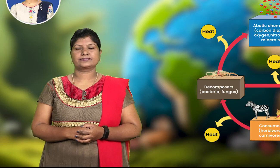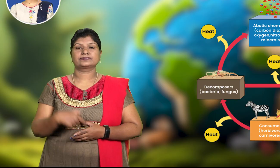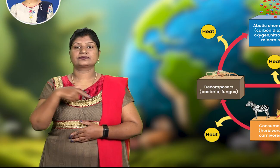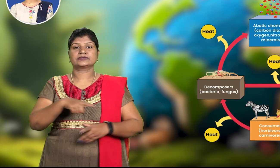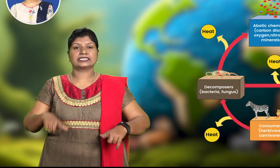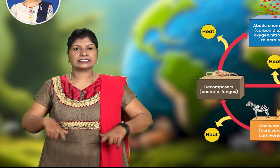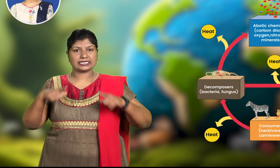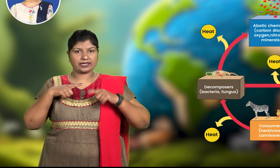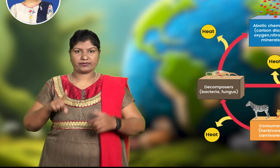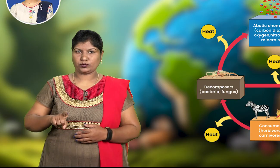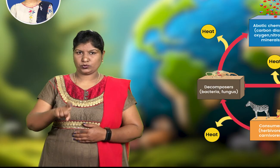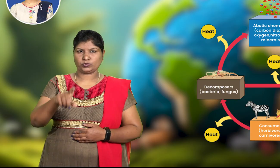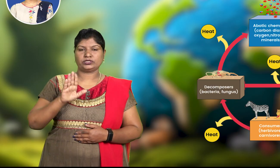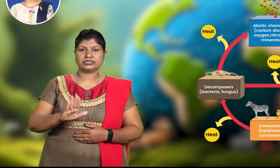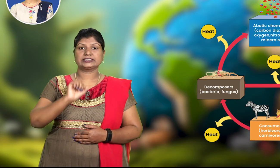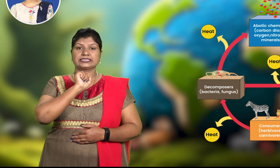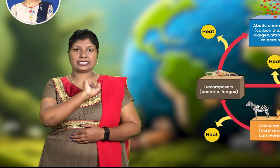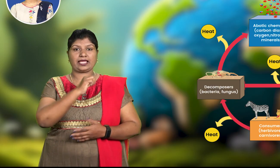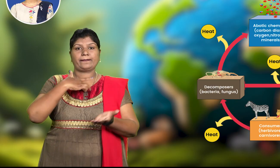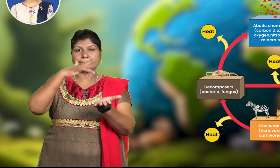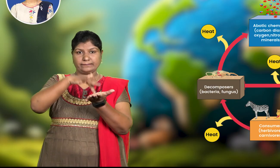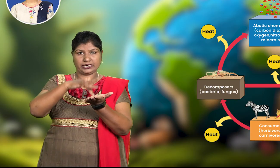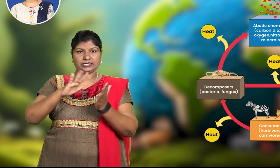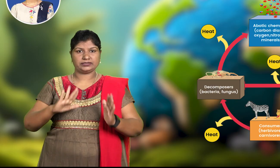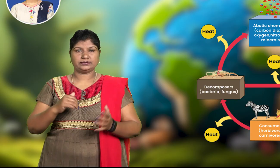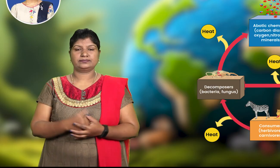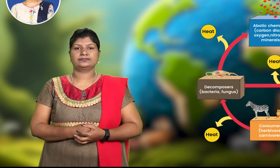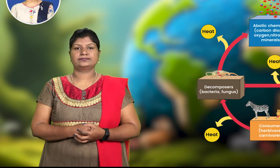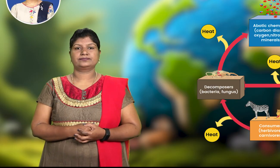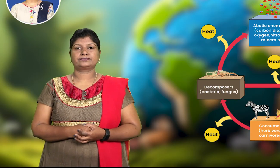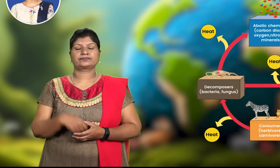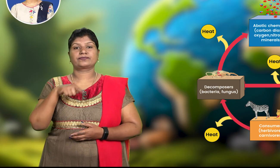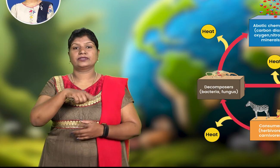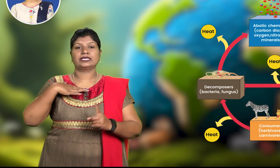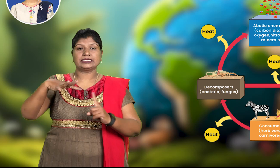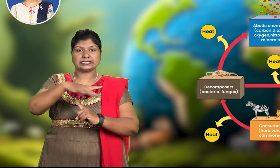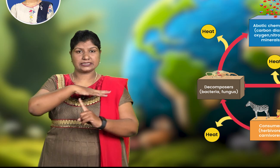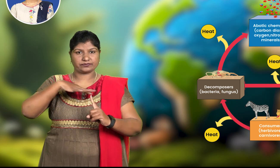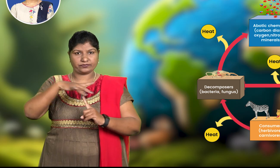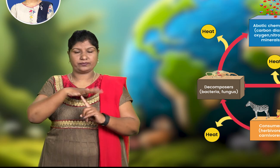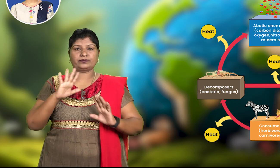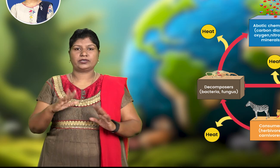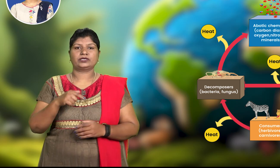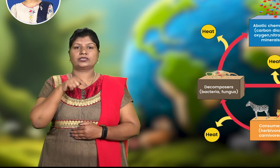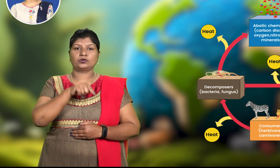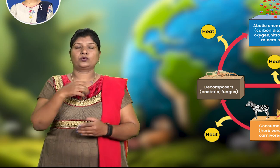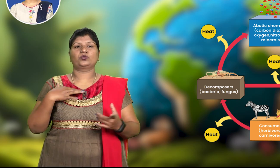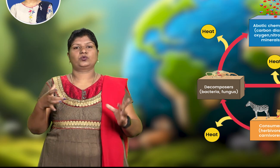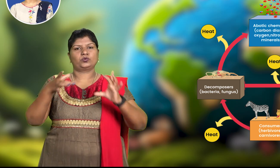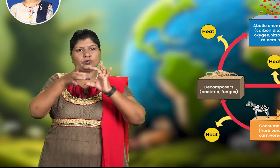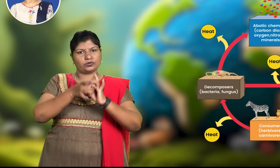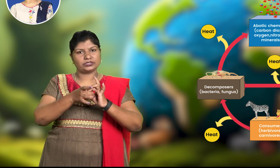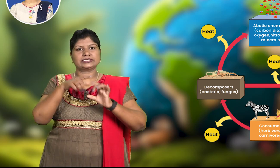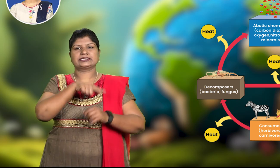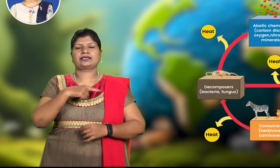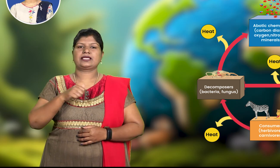Living organisms and their habitat and environment are correlated with